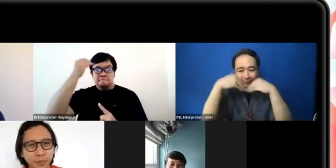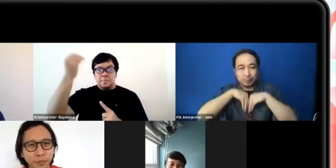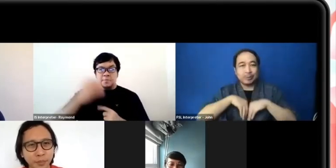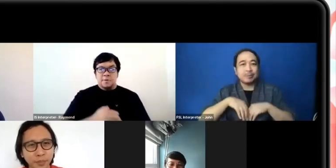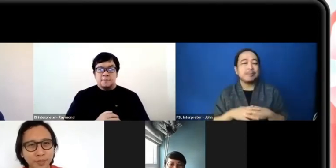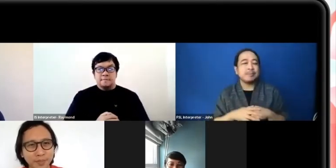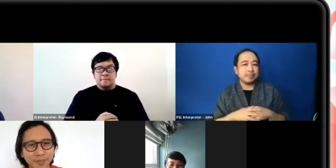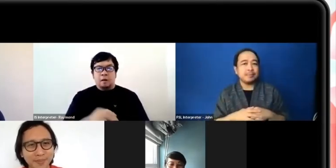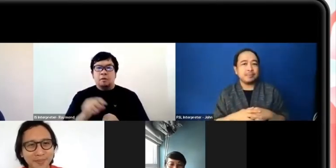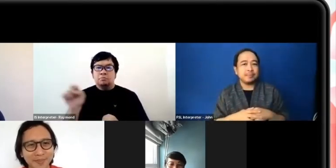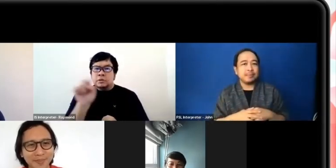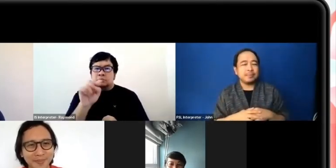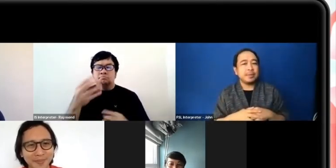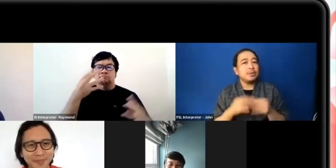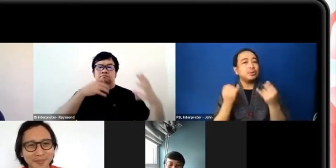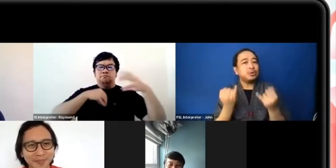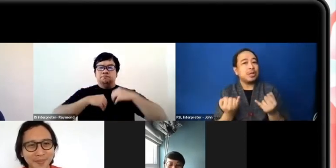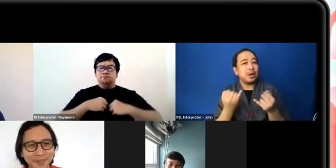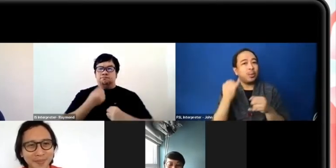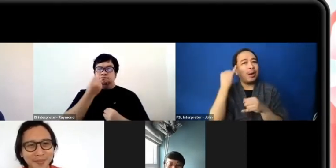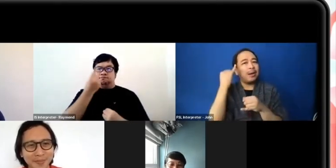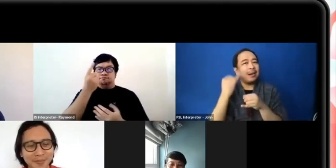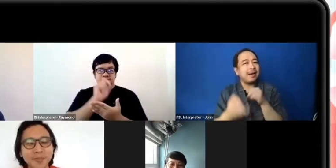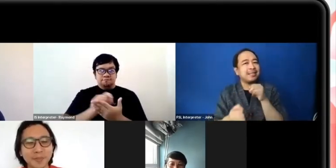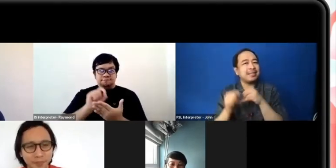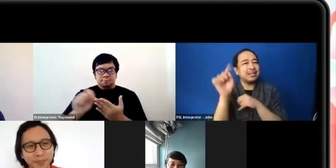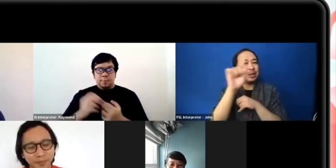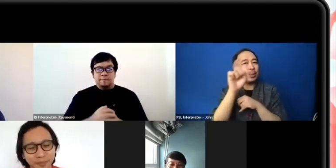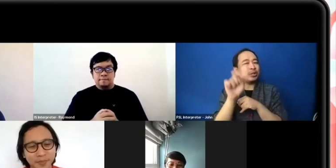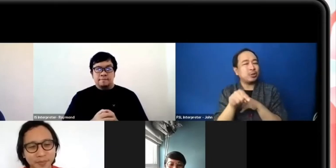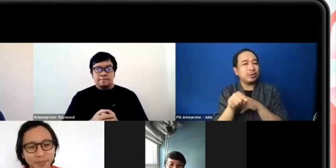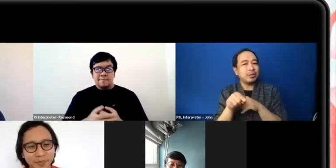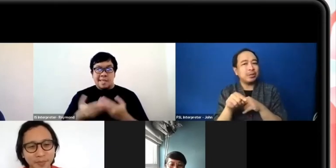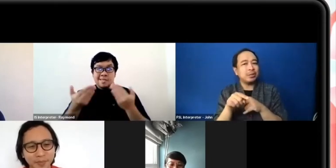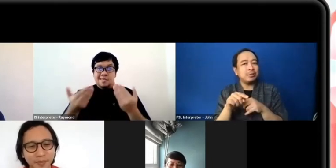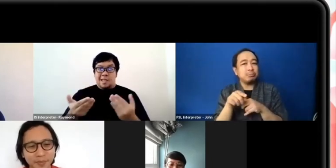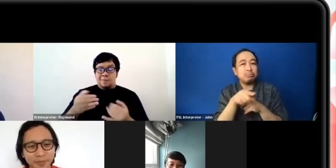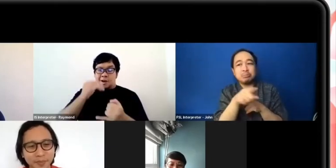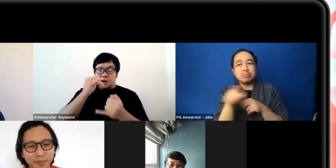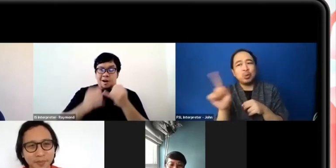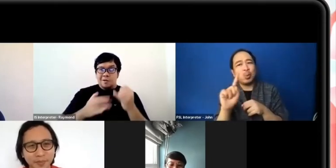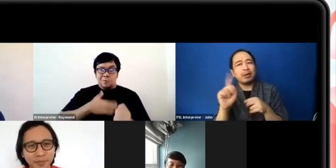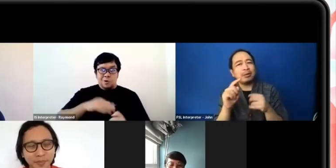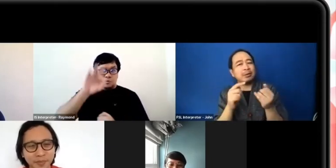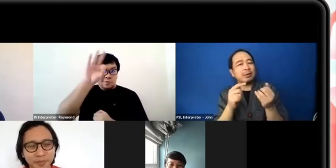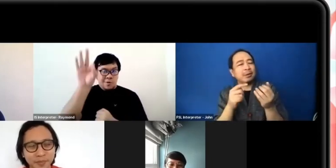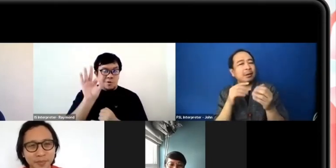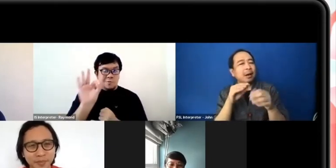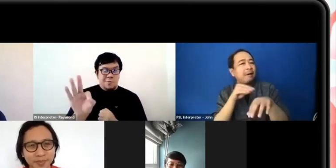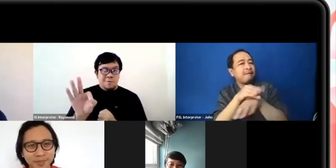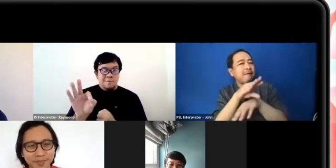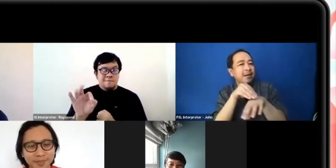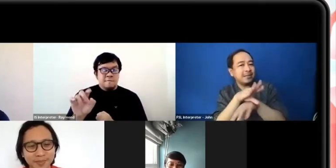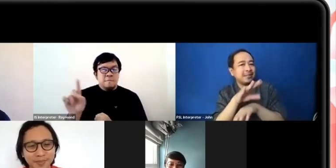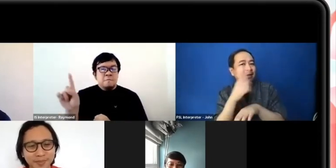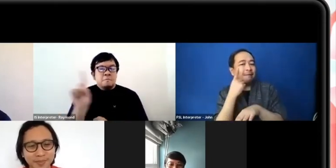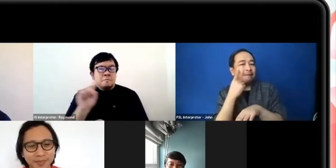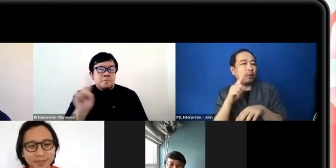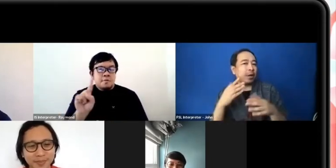would be, like, what advice would you give to a young Southeast Asian poet who is queer? And I